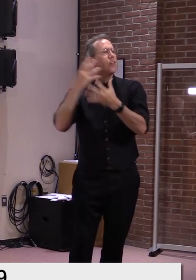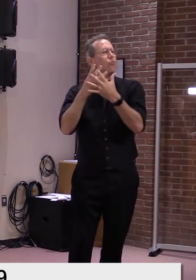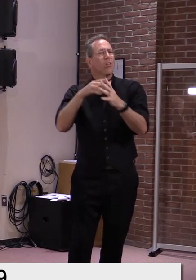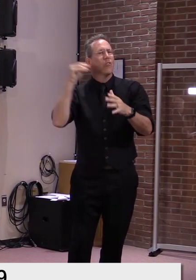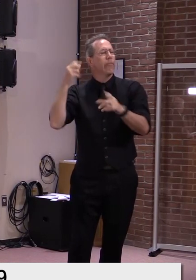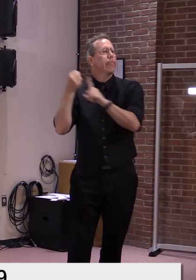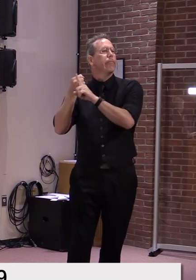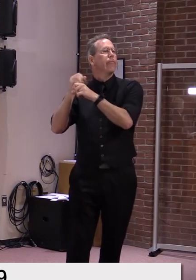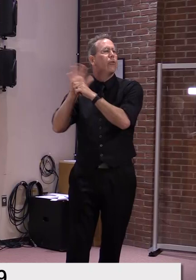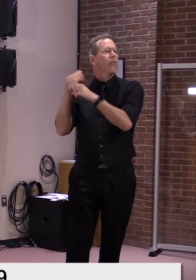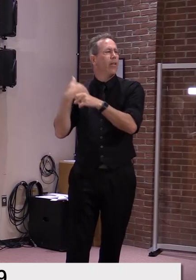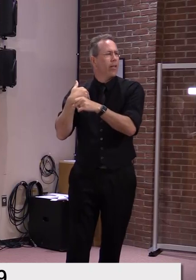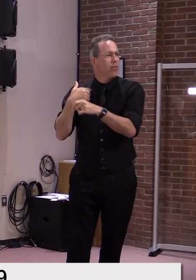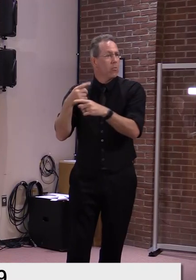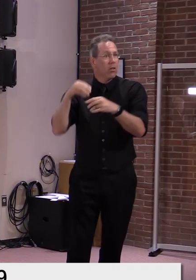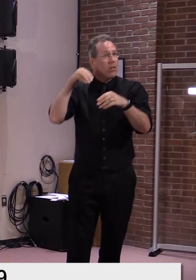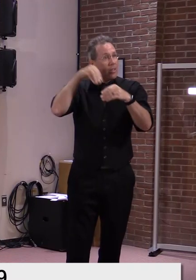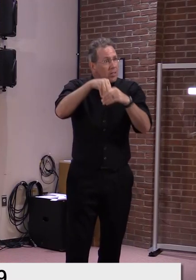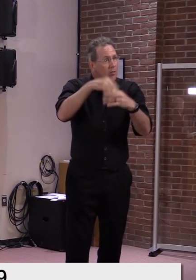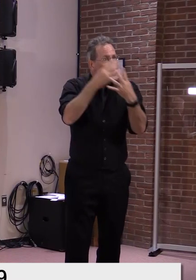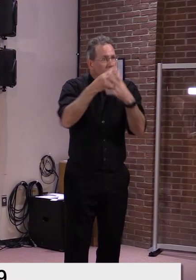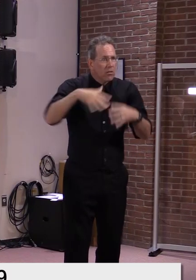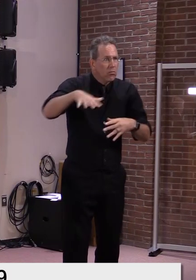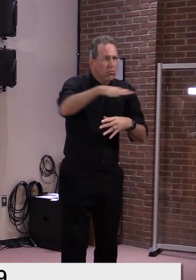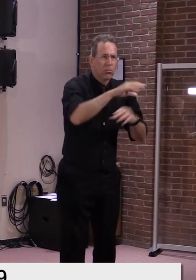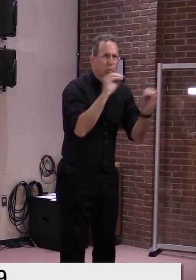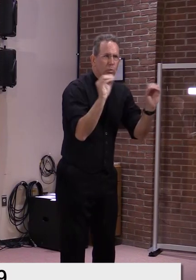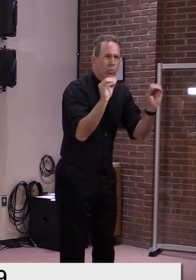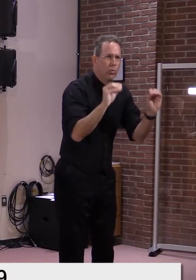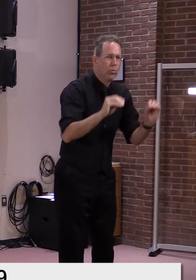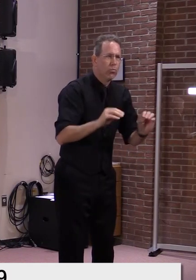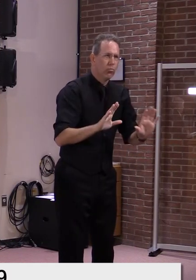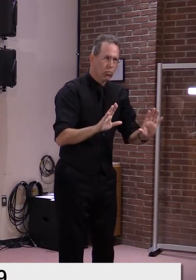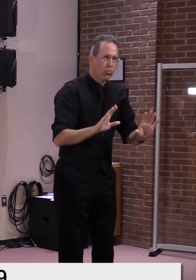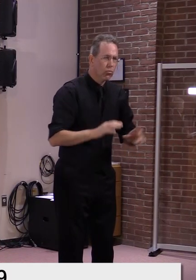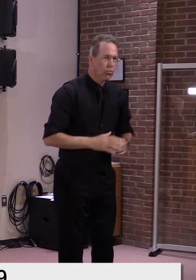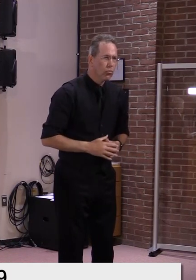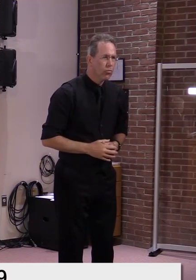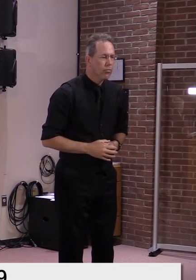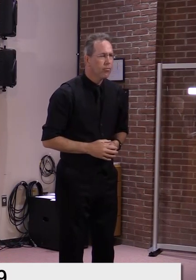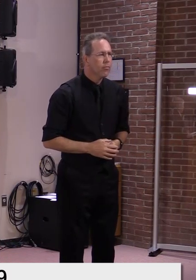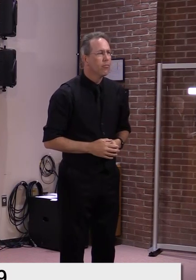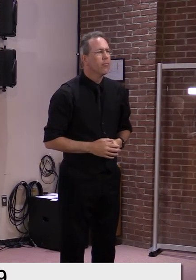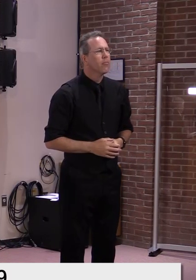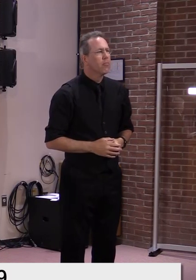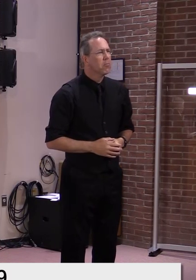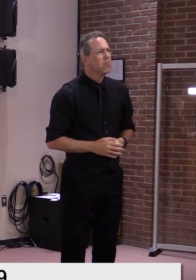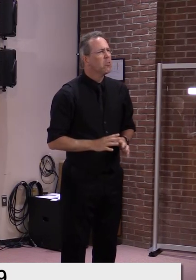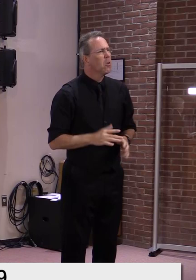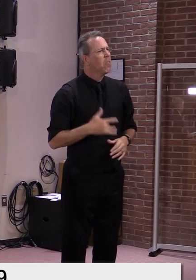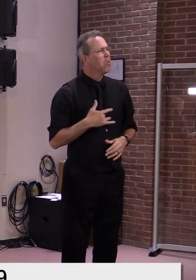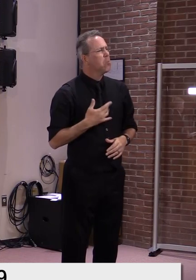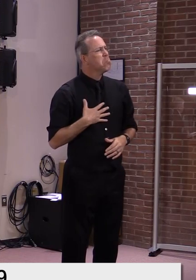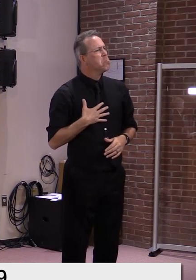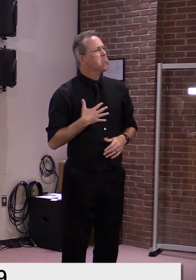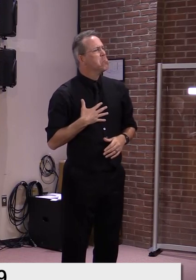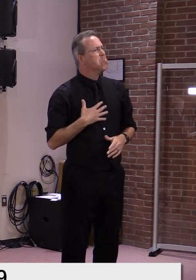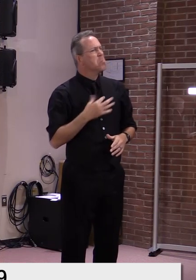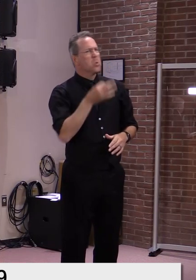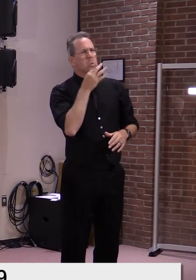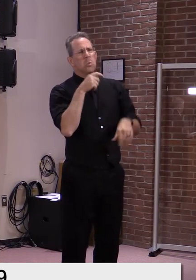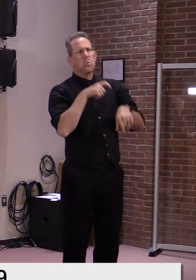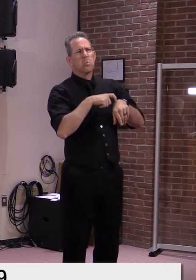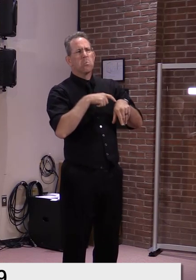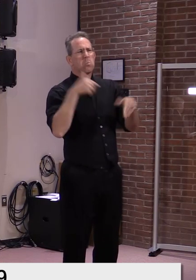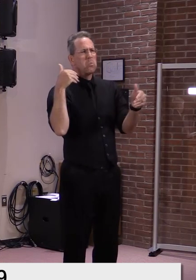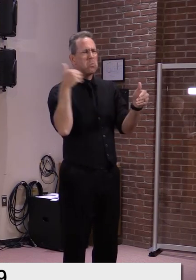we're on our way to really having an opportunity to open our facilities back up. We